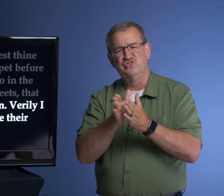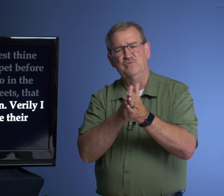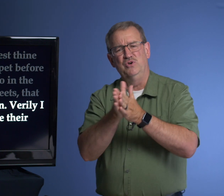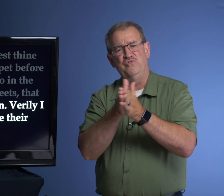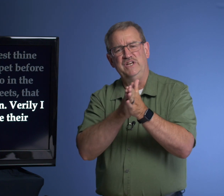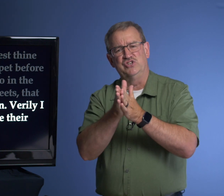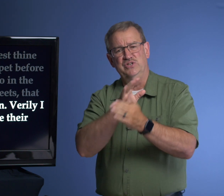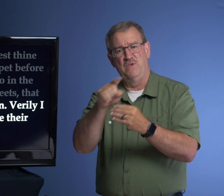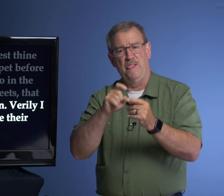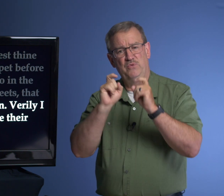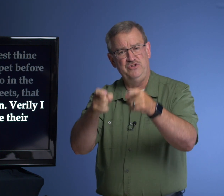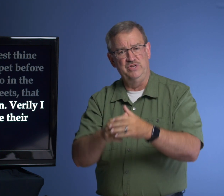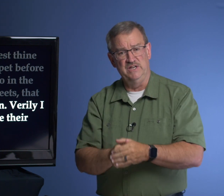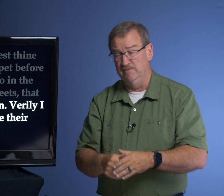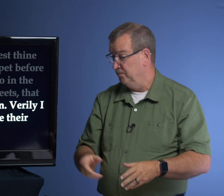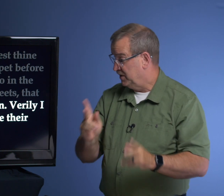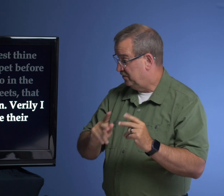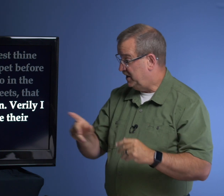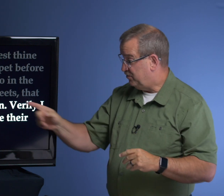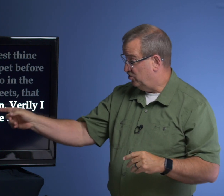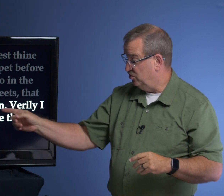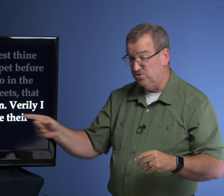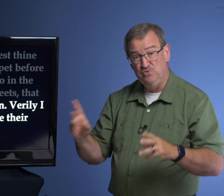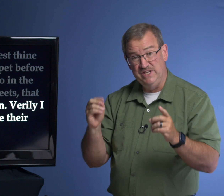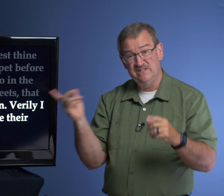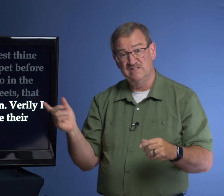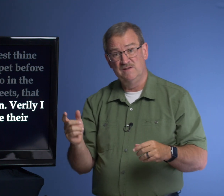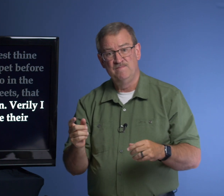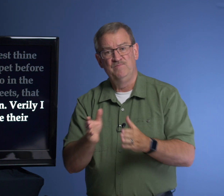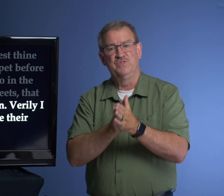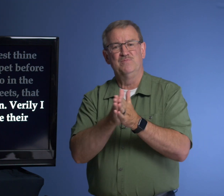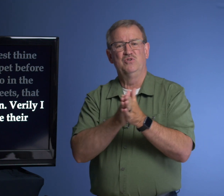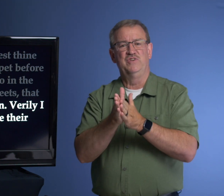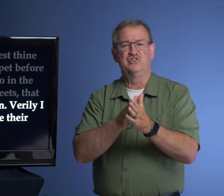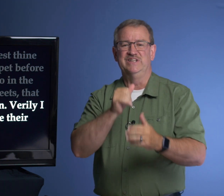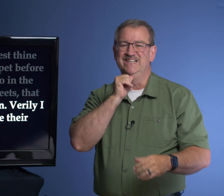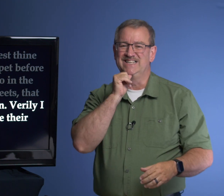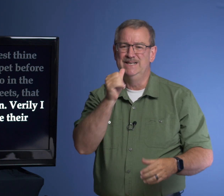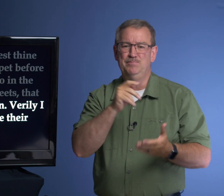your motivation when you give? People who do this, their motivation is